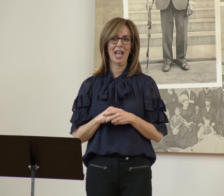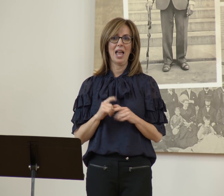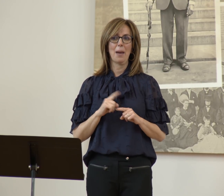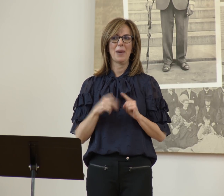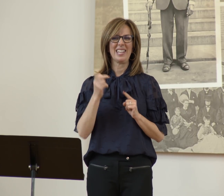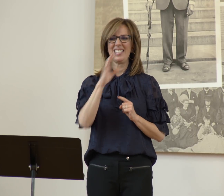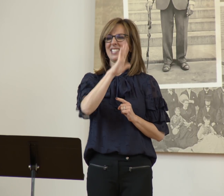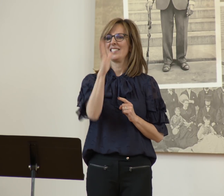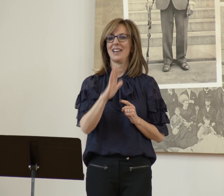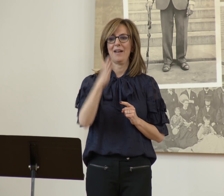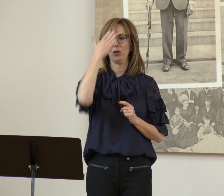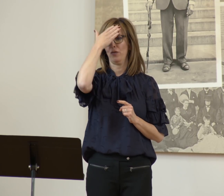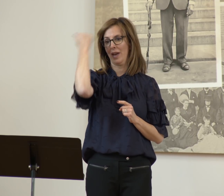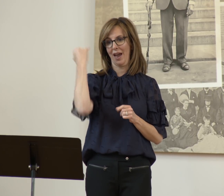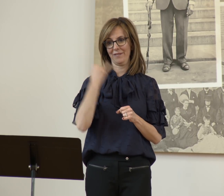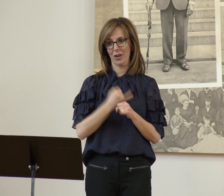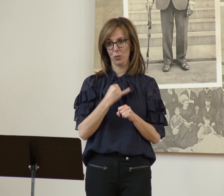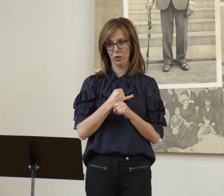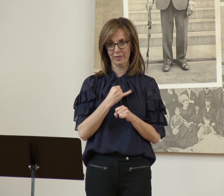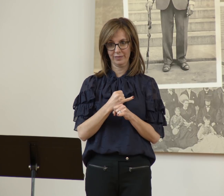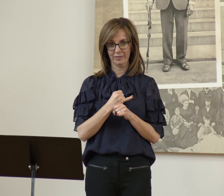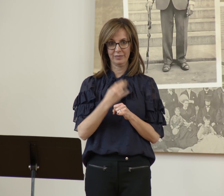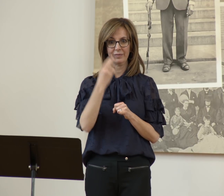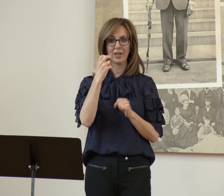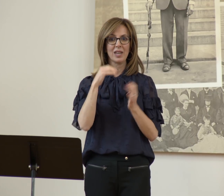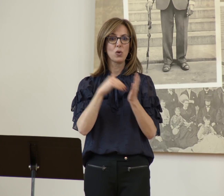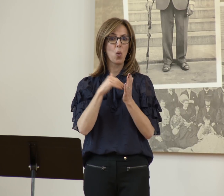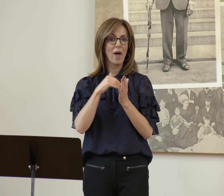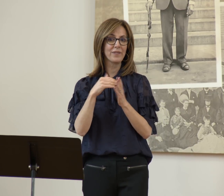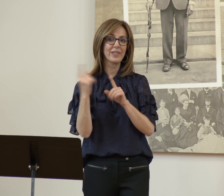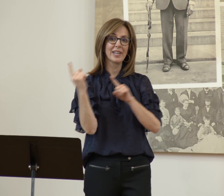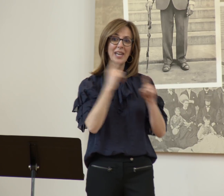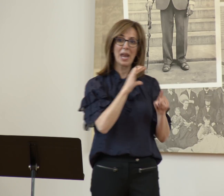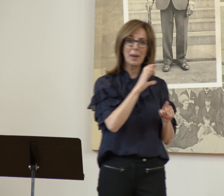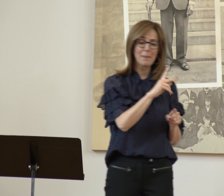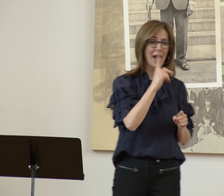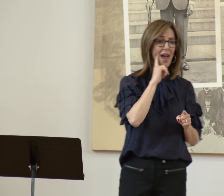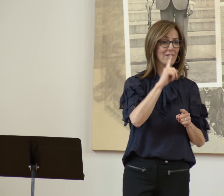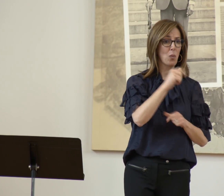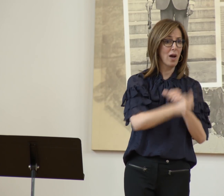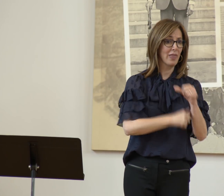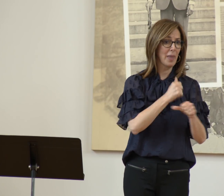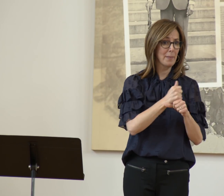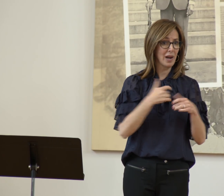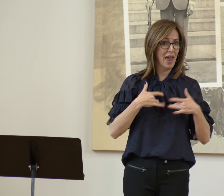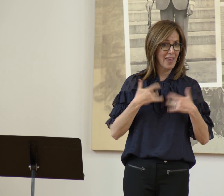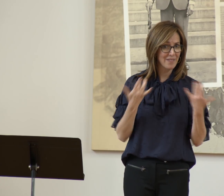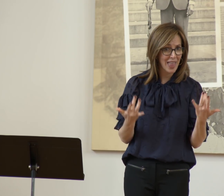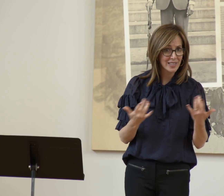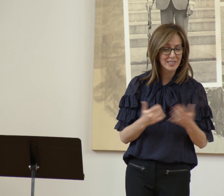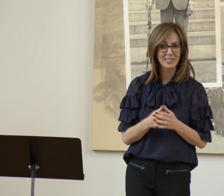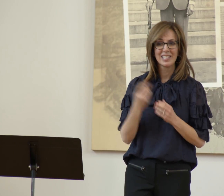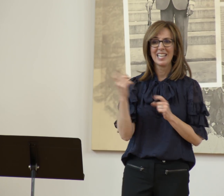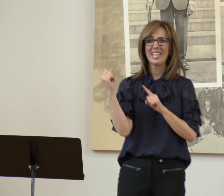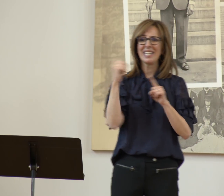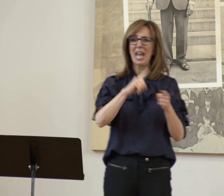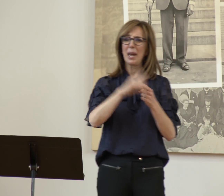today from the speakers and all of his commitments and honors that he's received at Gallaudet University. He came back for